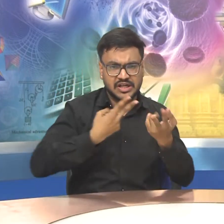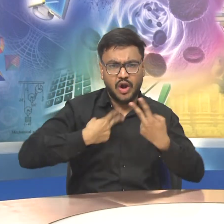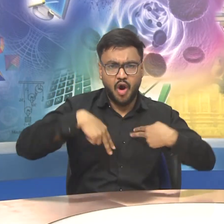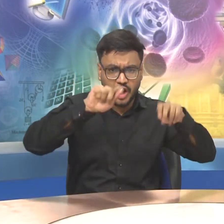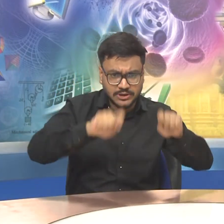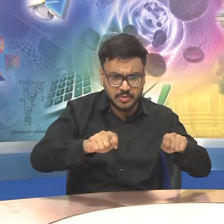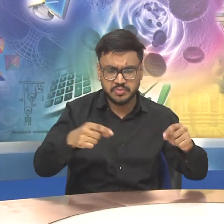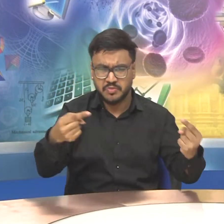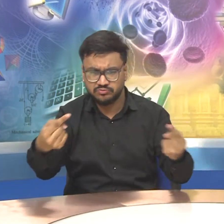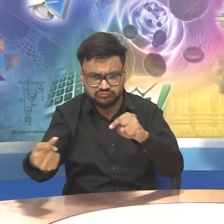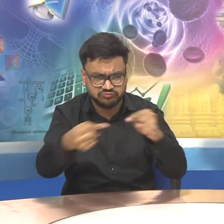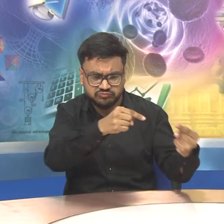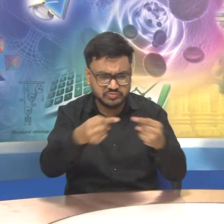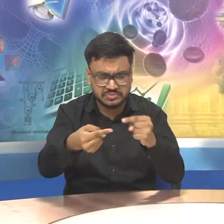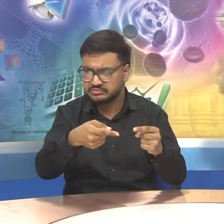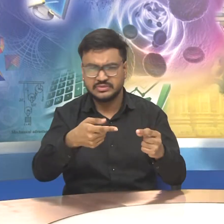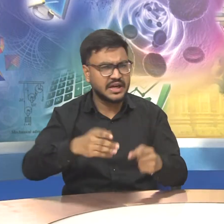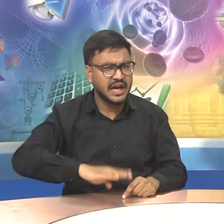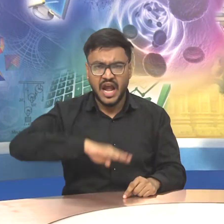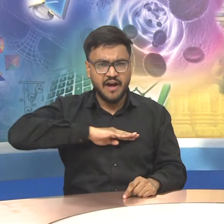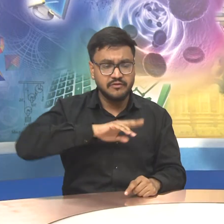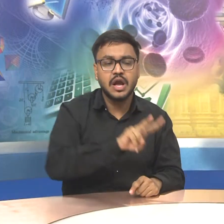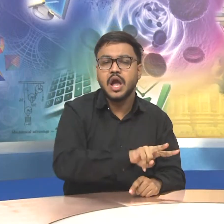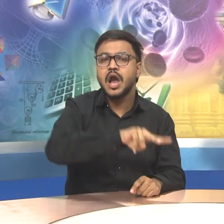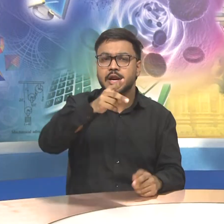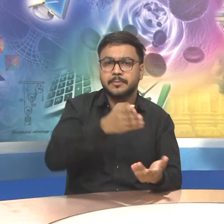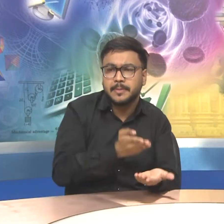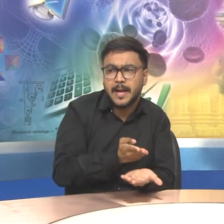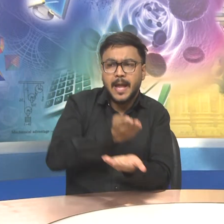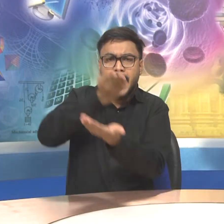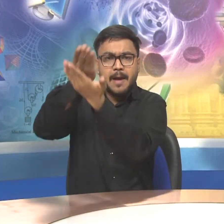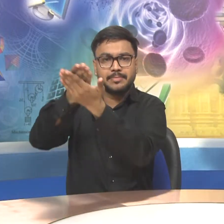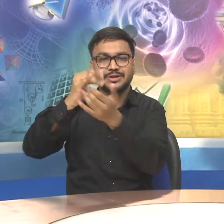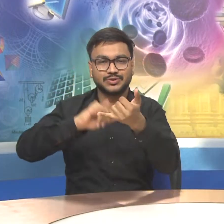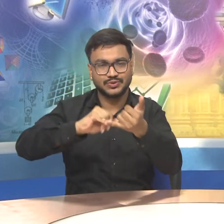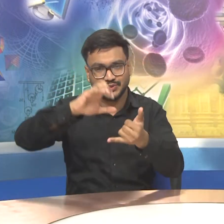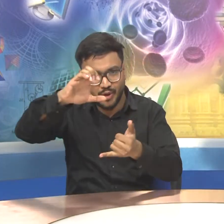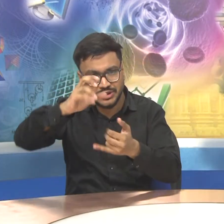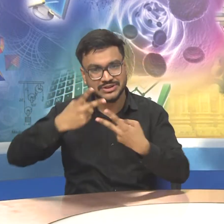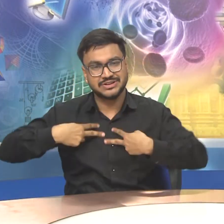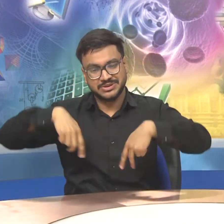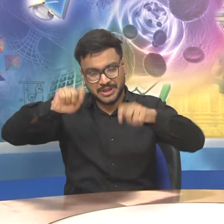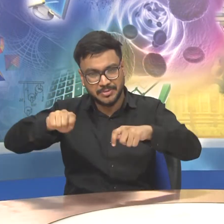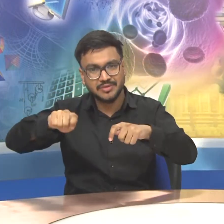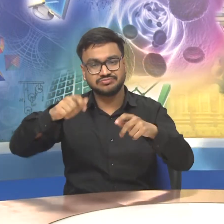in India there is a two type of courts, which is High Court and Supreme Court.